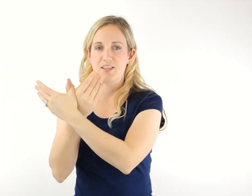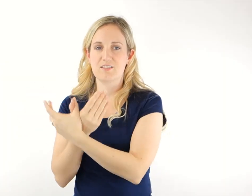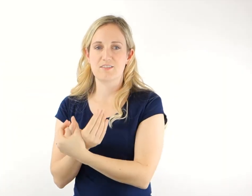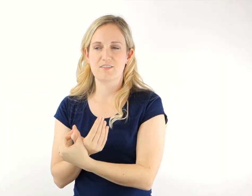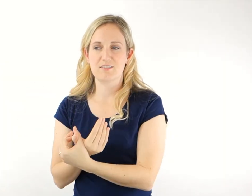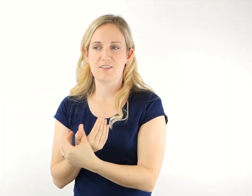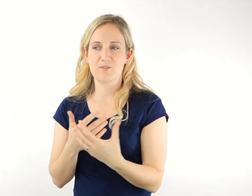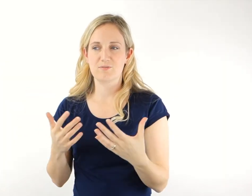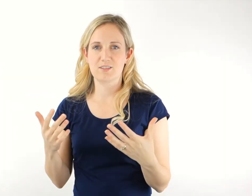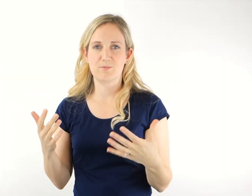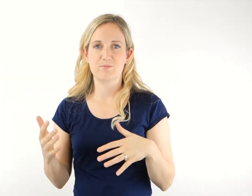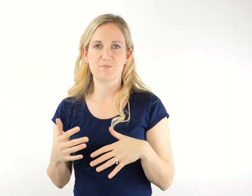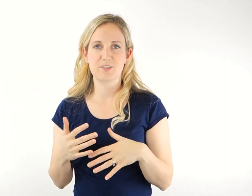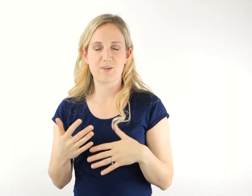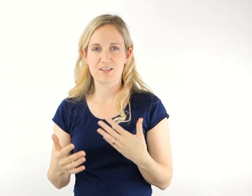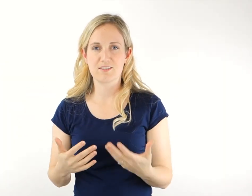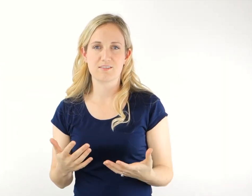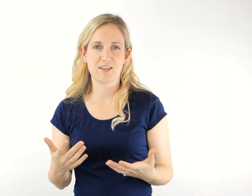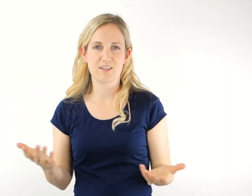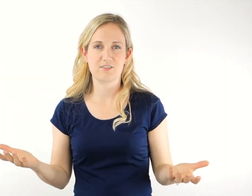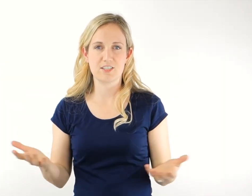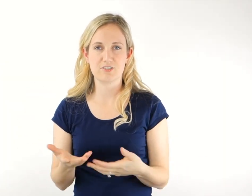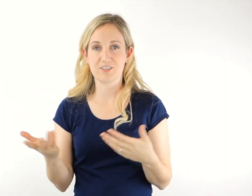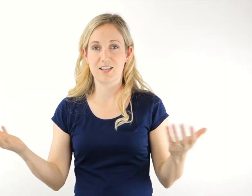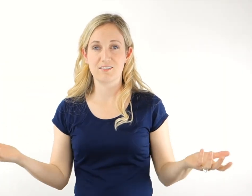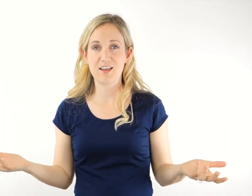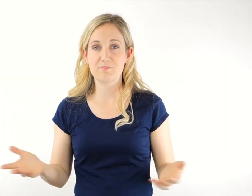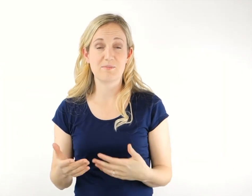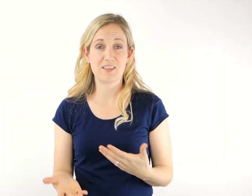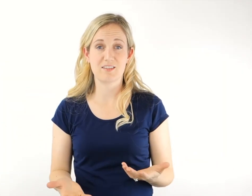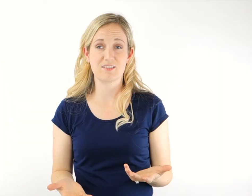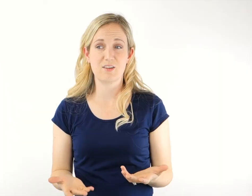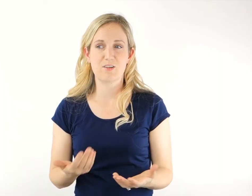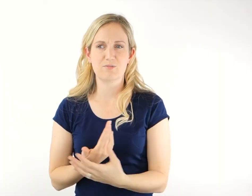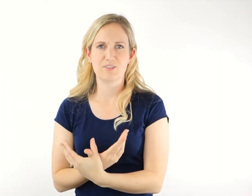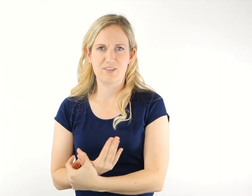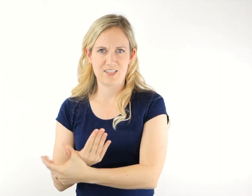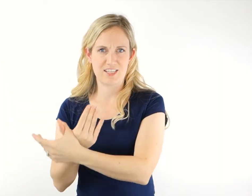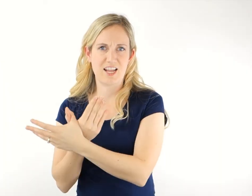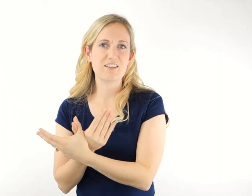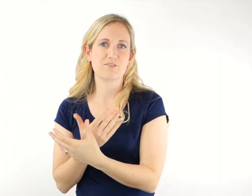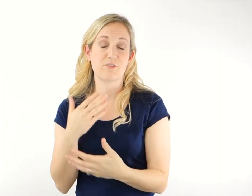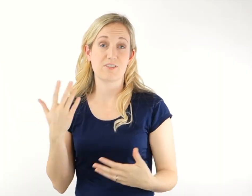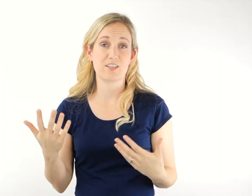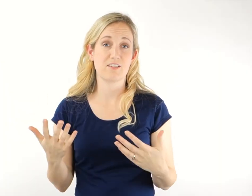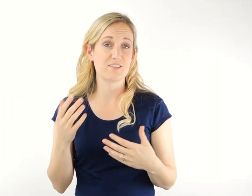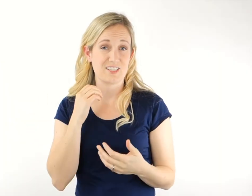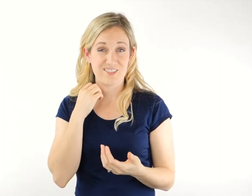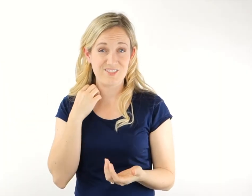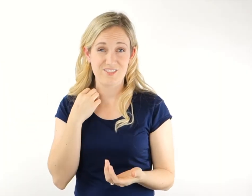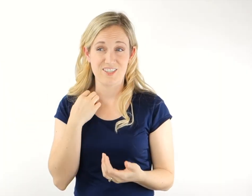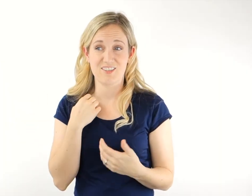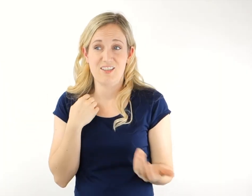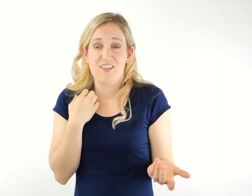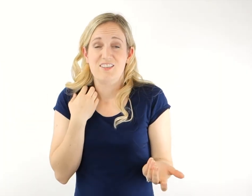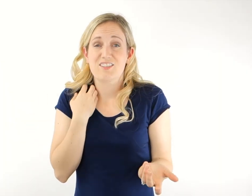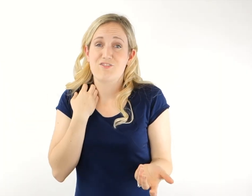is the only, ASL sign that you teach during that line. Maybe that's really all they can handle or all they can learn, and that's